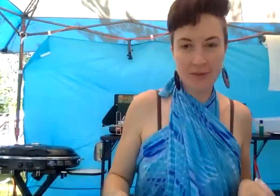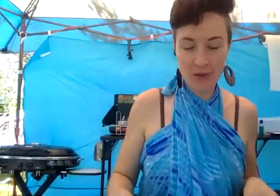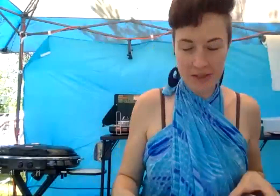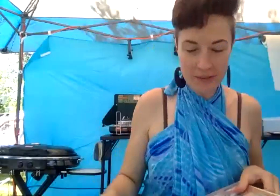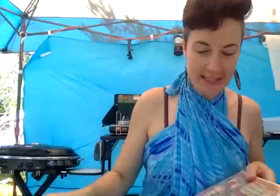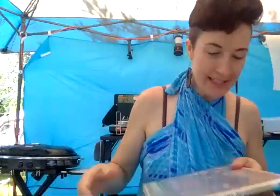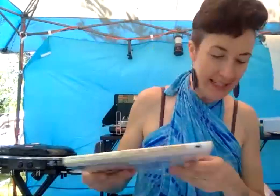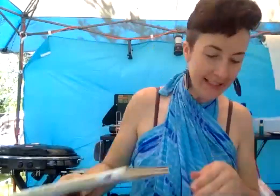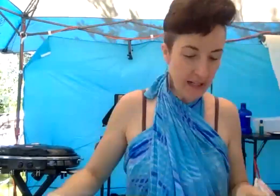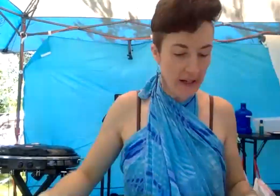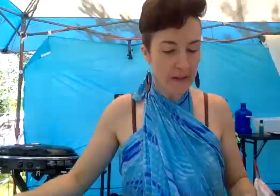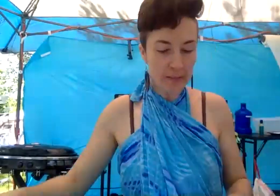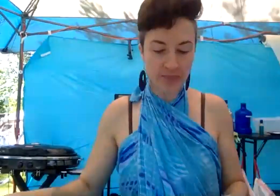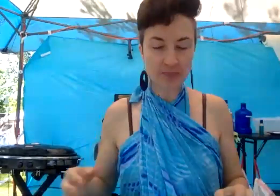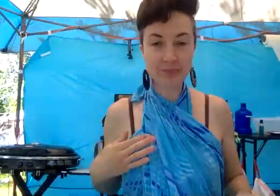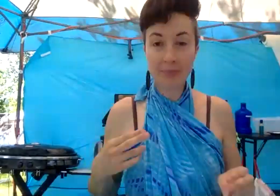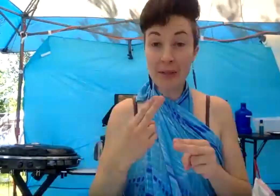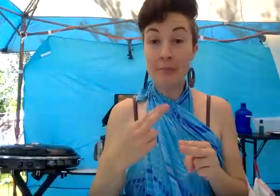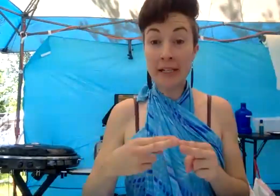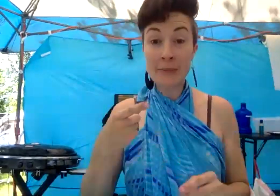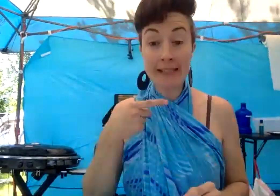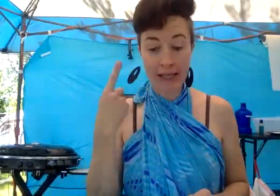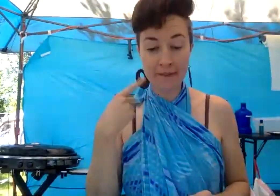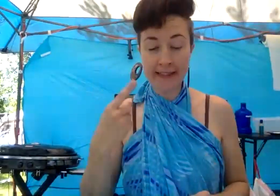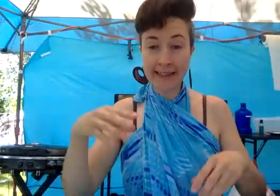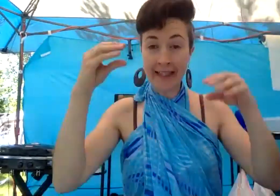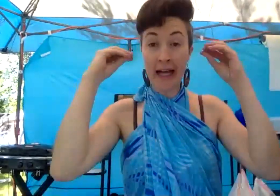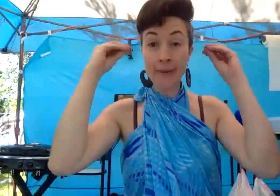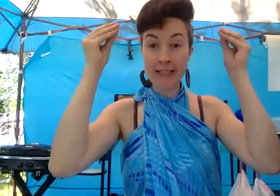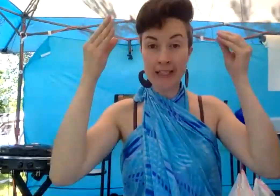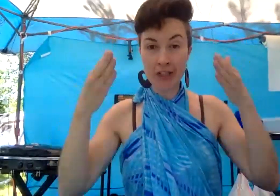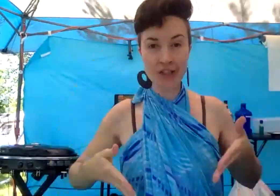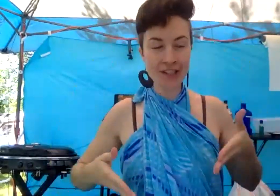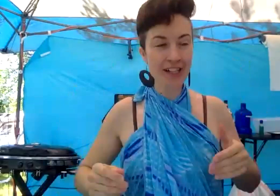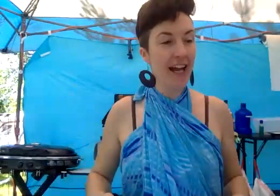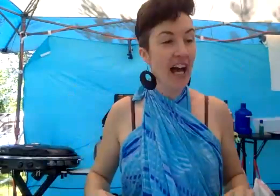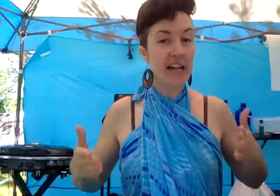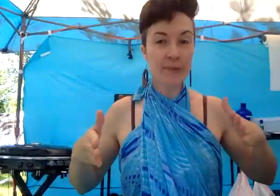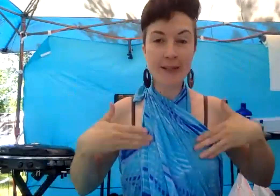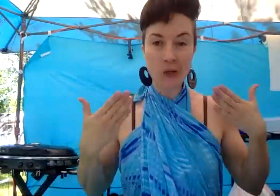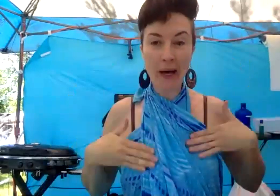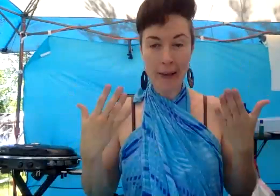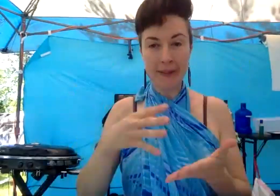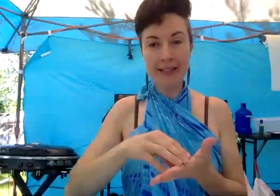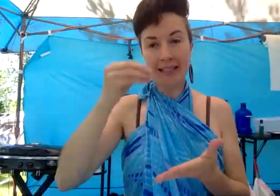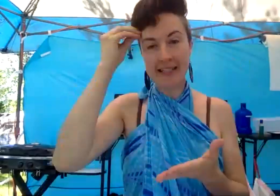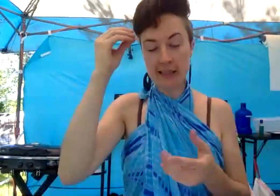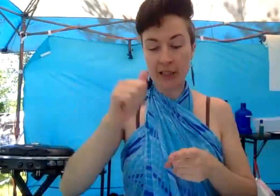for joining me today. My name is Stephanie. I'm the teacher. I am so happy to get to learn